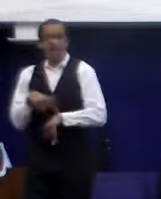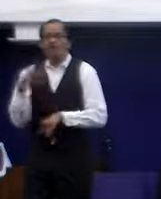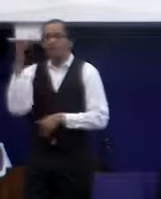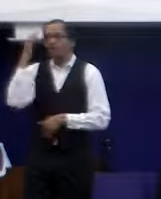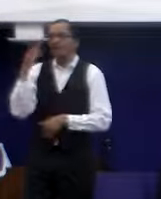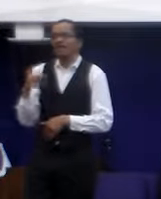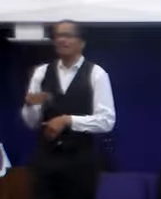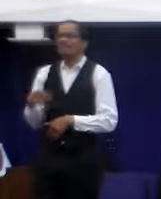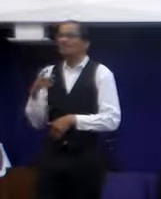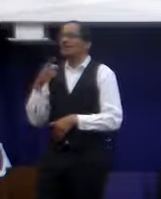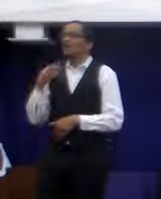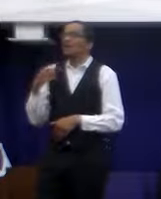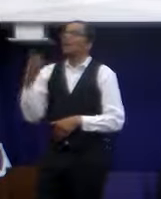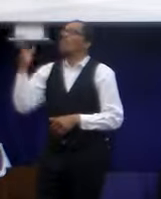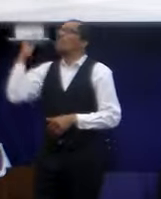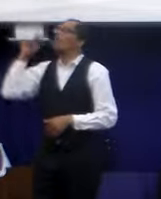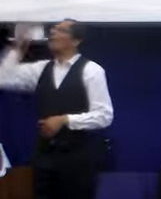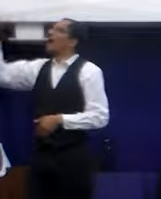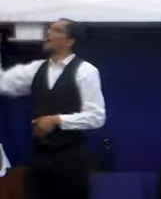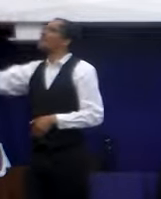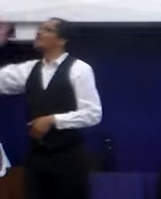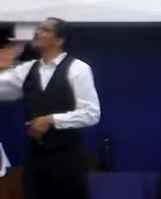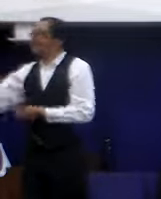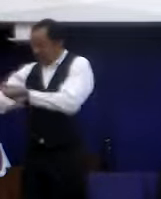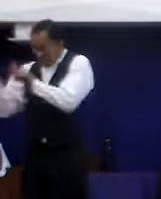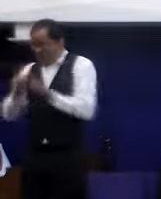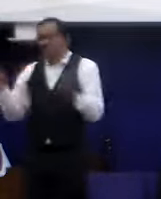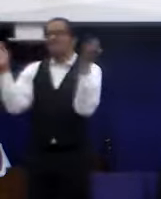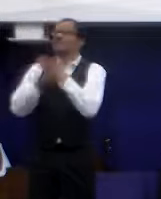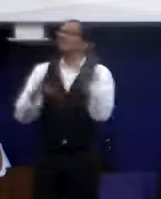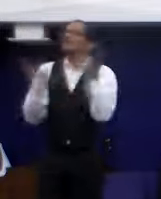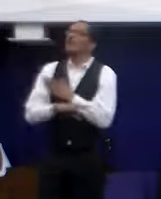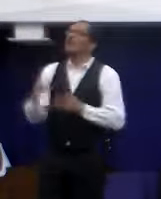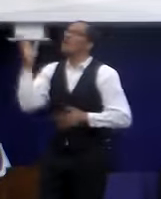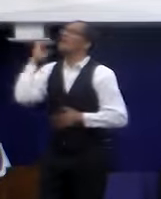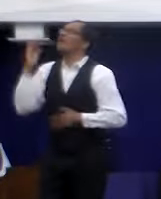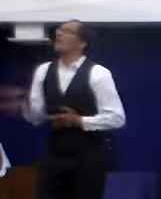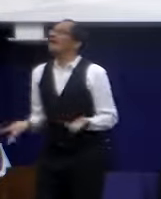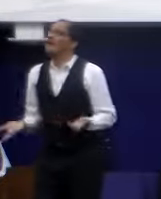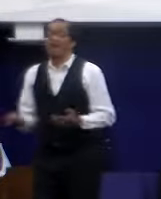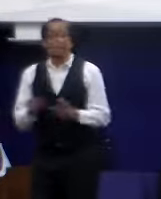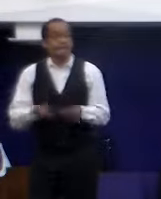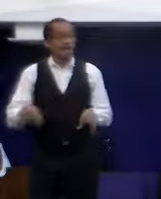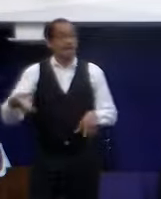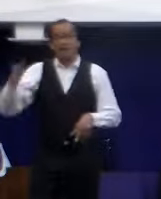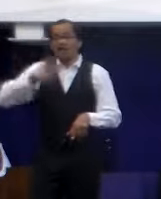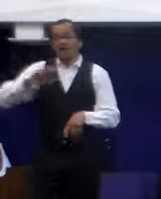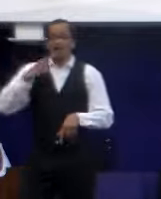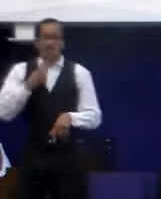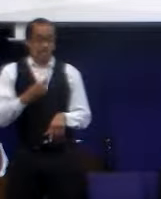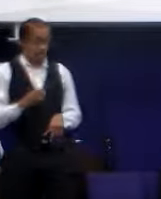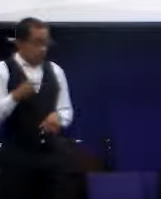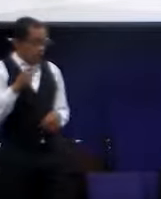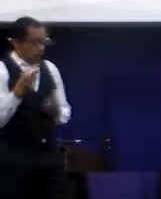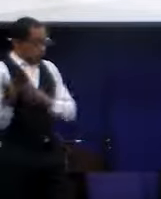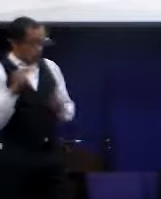God for being in the storm. Yeah. We put ourselves in the storm. Uh-huh. And the thing about it is, God can speak to us and say, if you do this